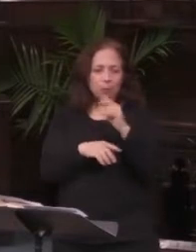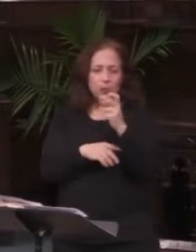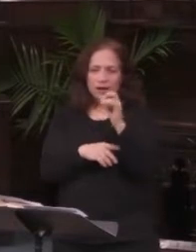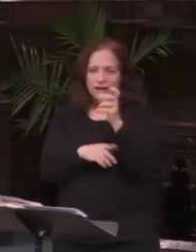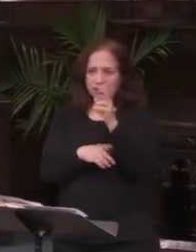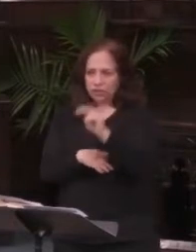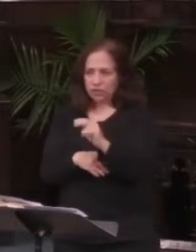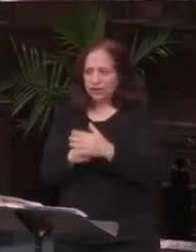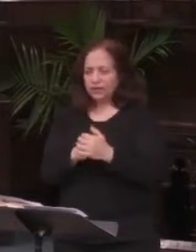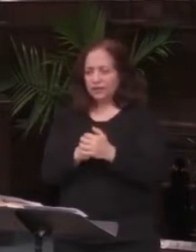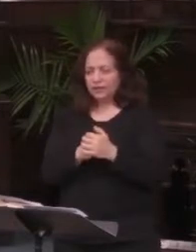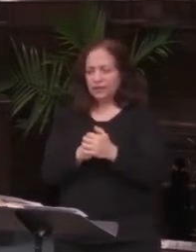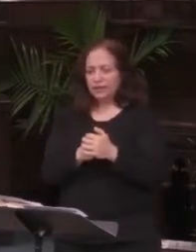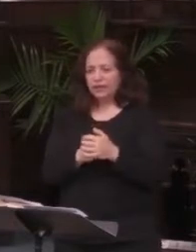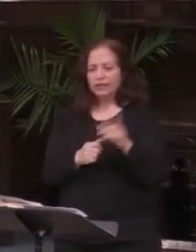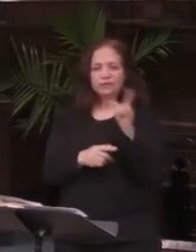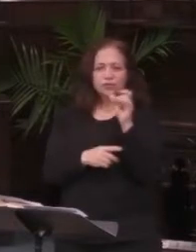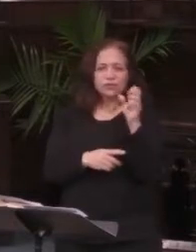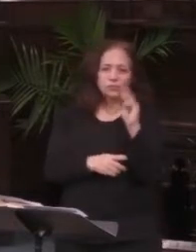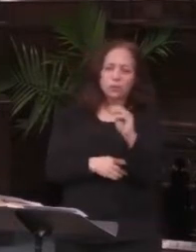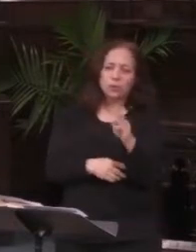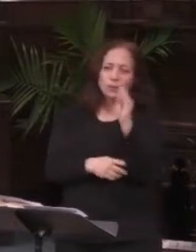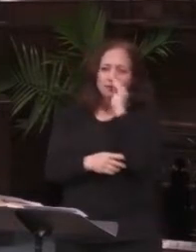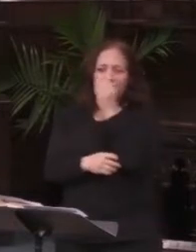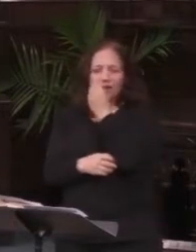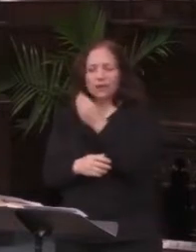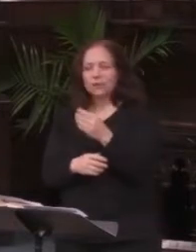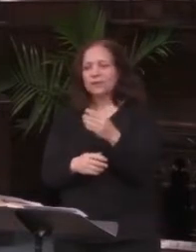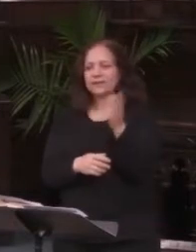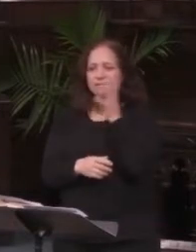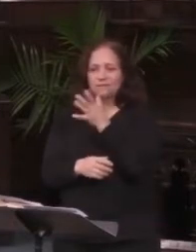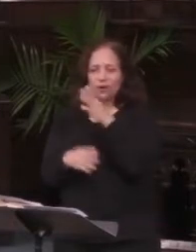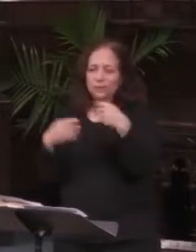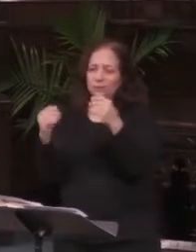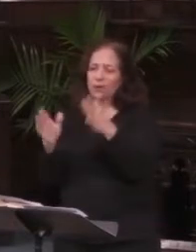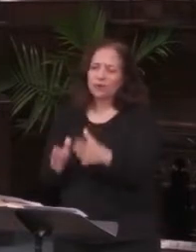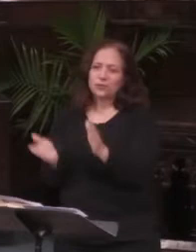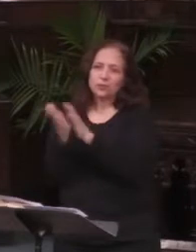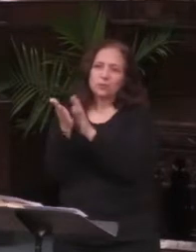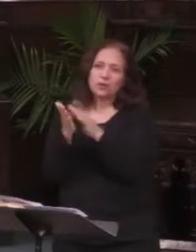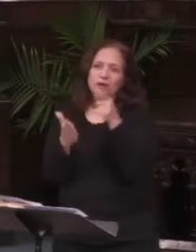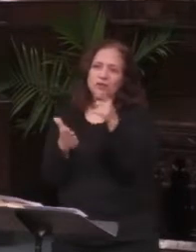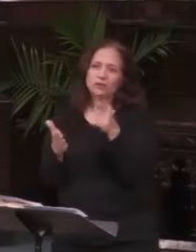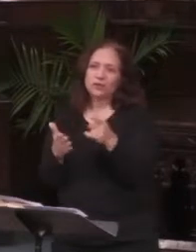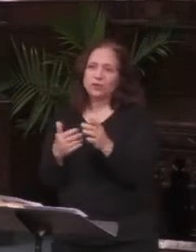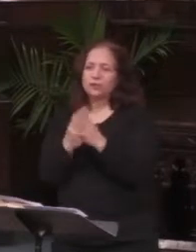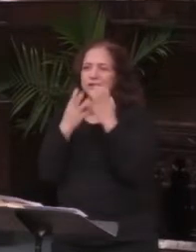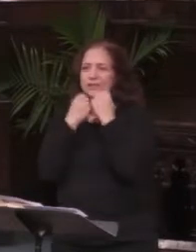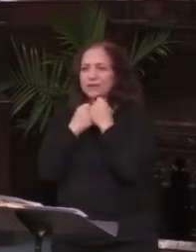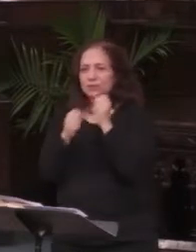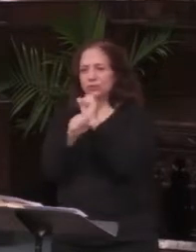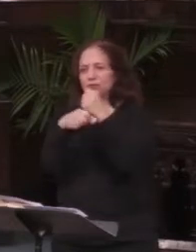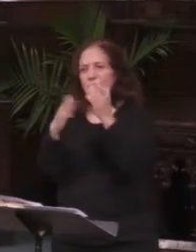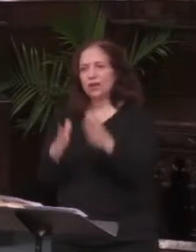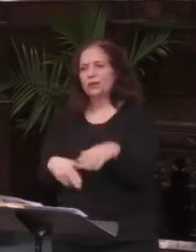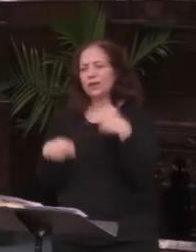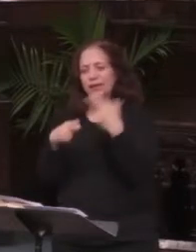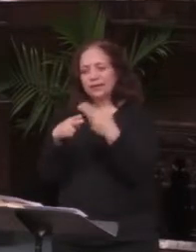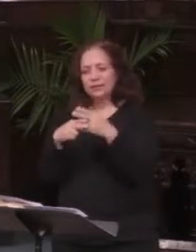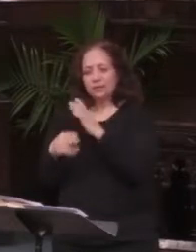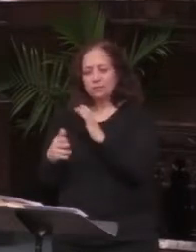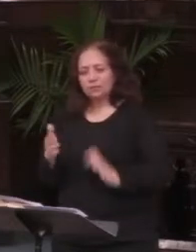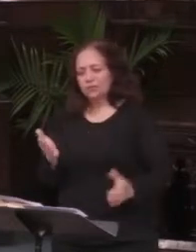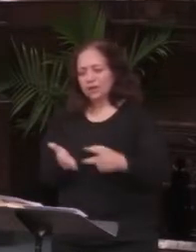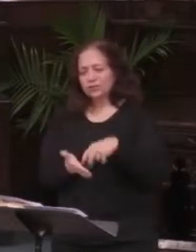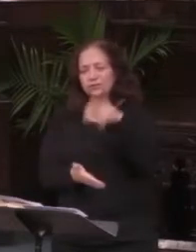on Zoom, for daffodils and the emergence of farmers' markets. We praise you, dearest Creator. In the name of the risen Christ,